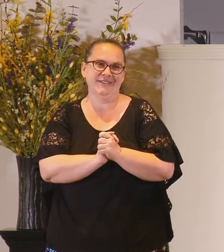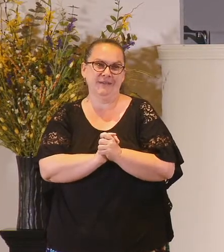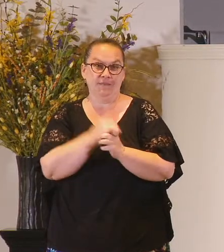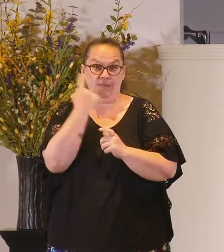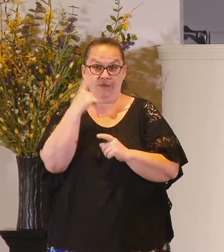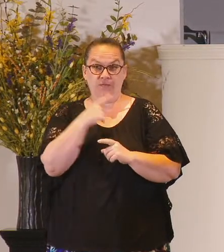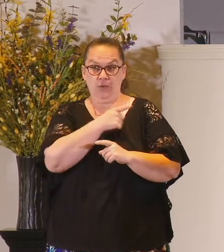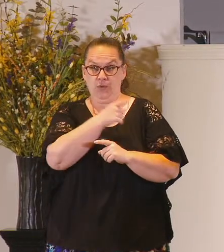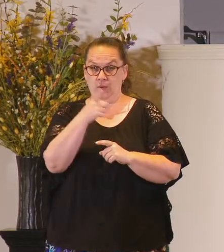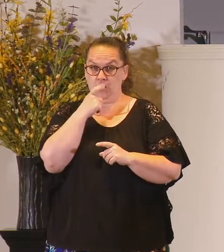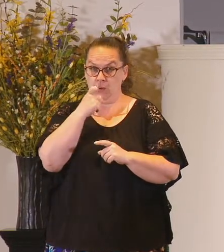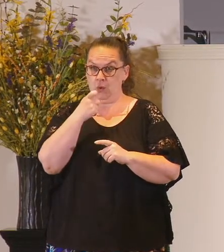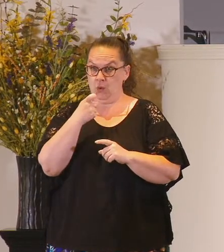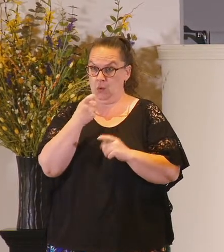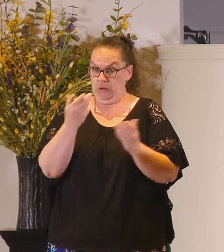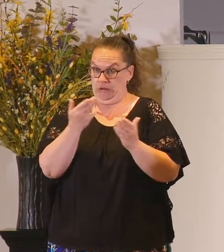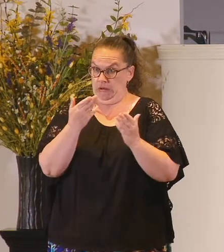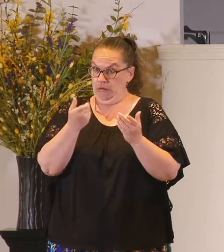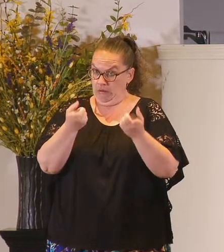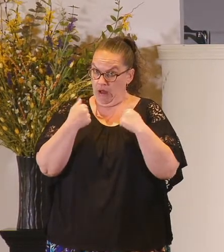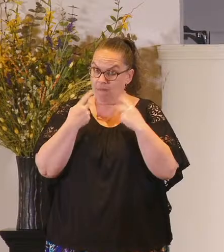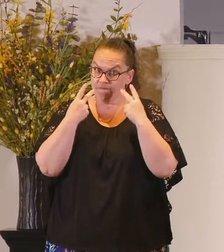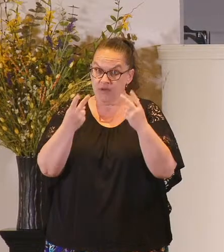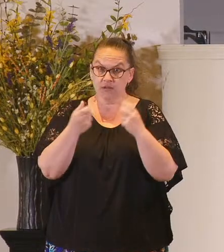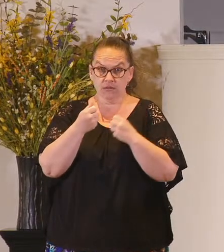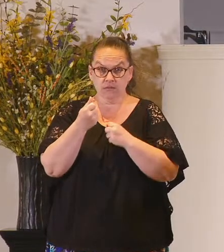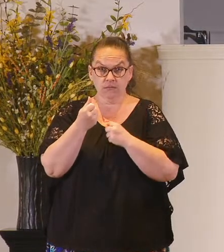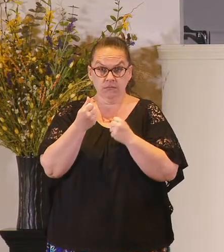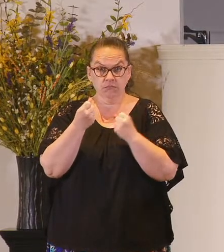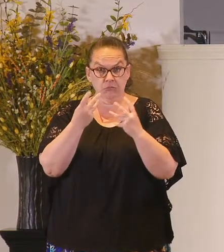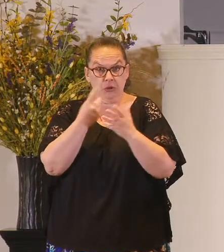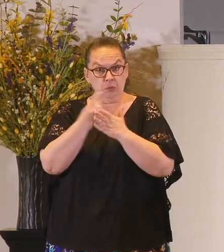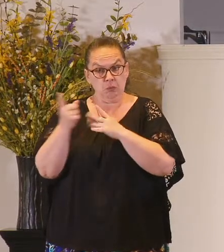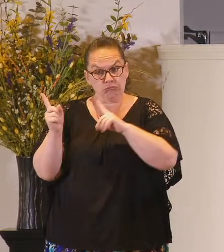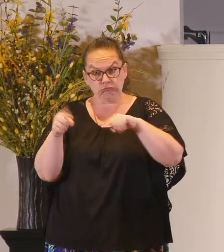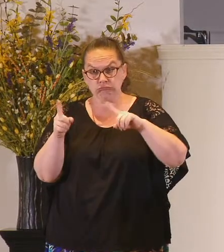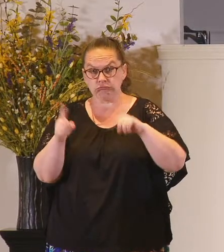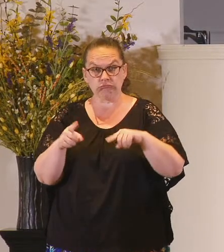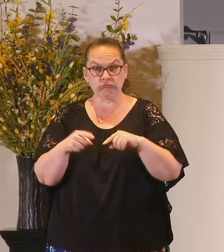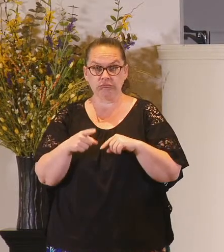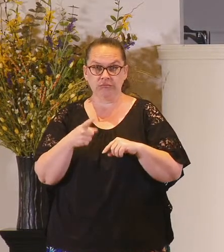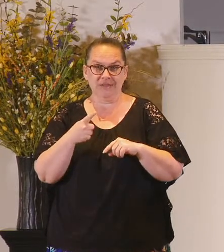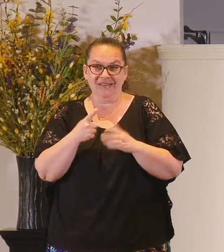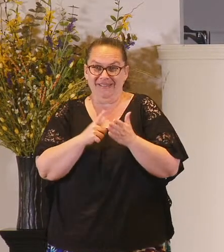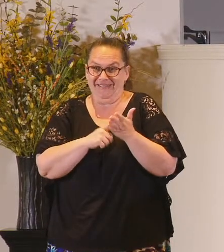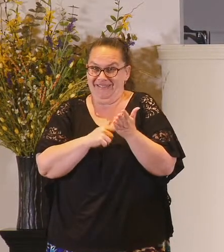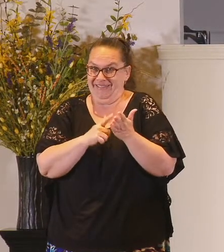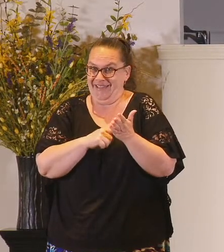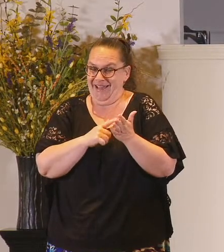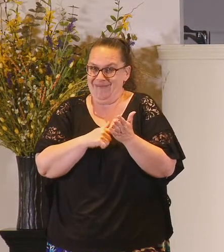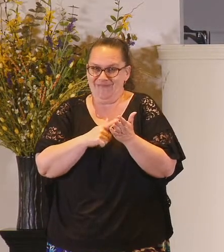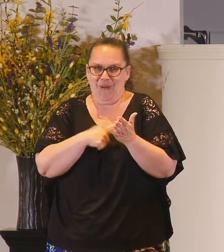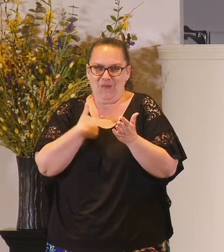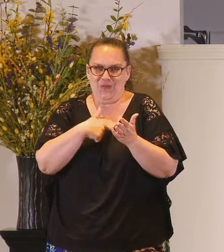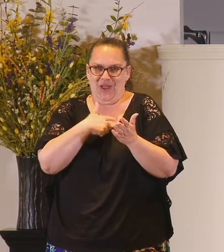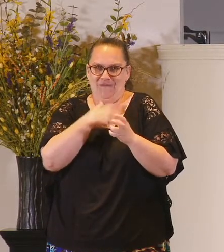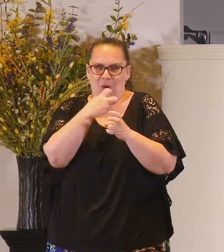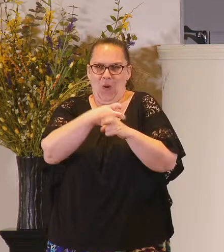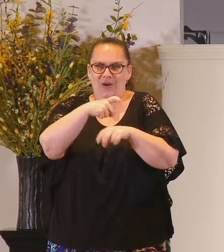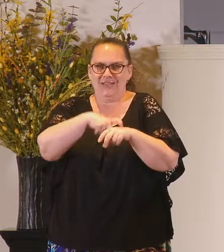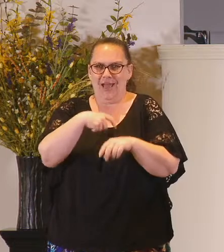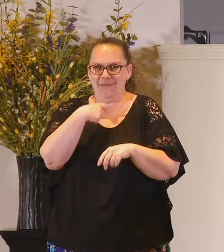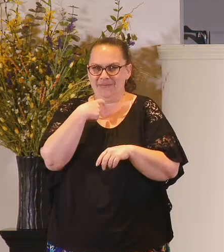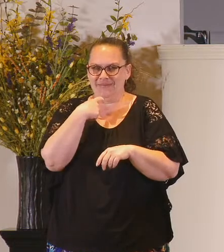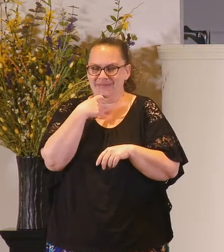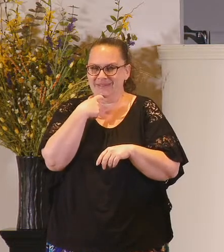For those who have been visiting with us for several weeks, we don't do a very good job sometimes of telling people